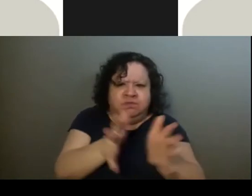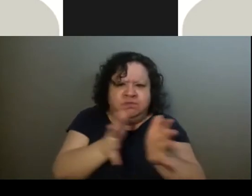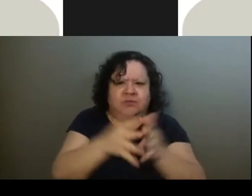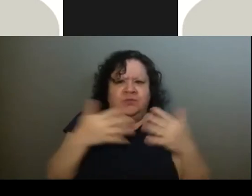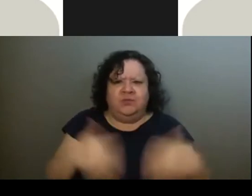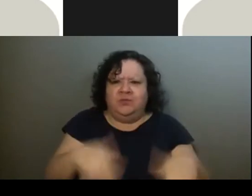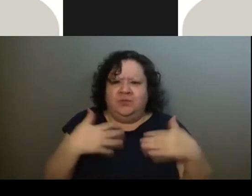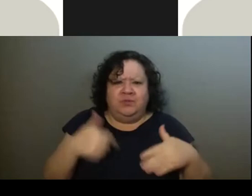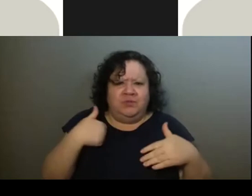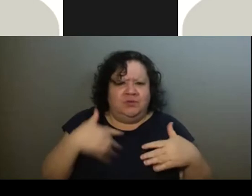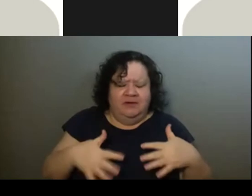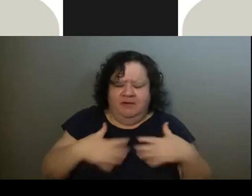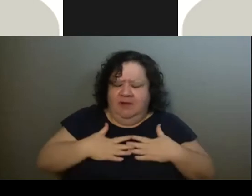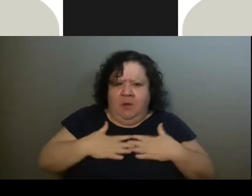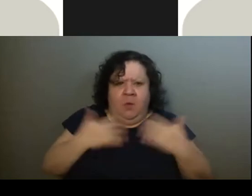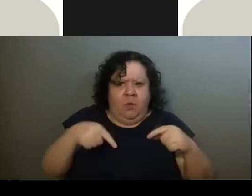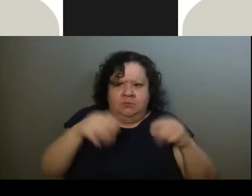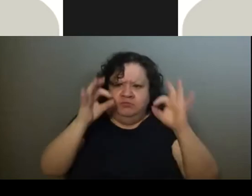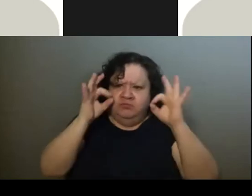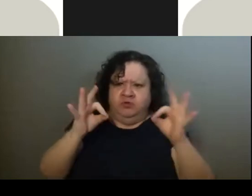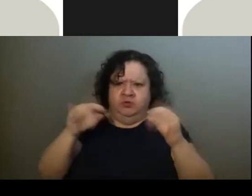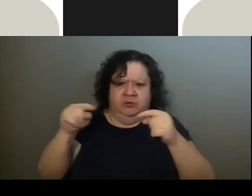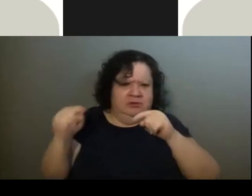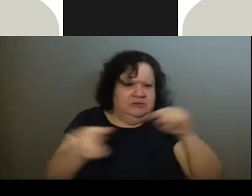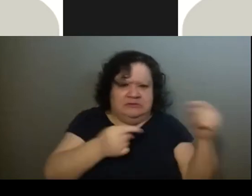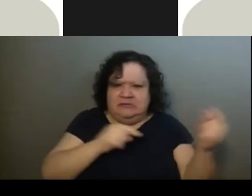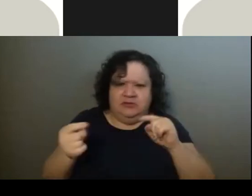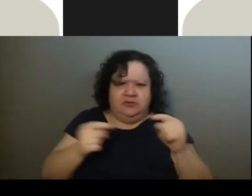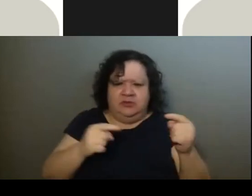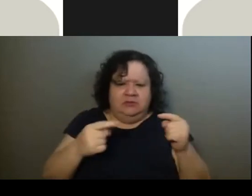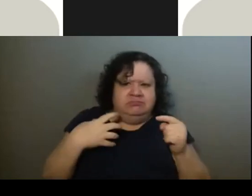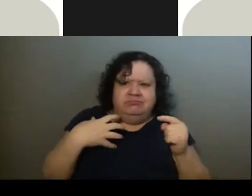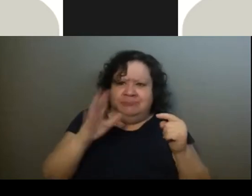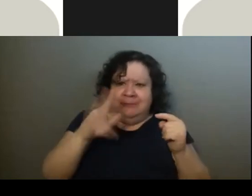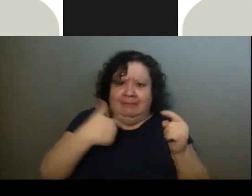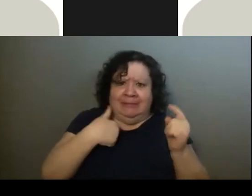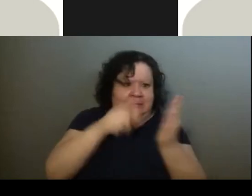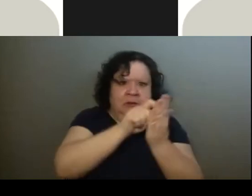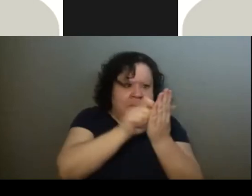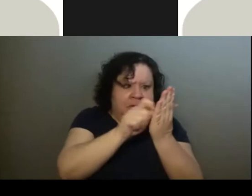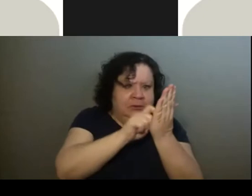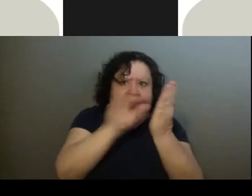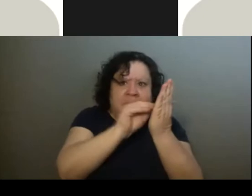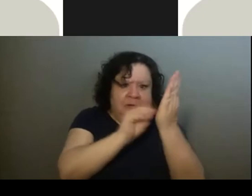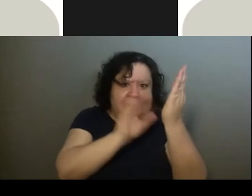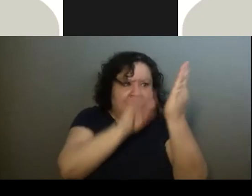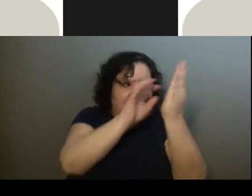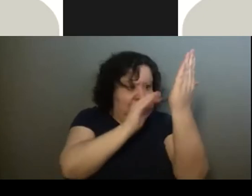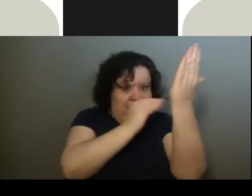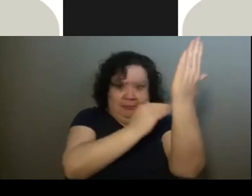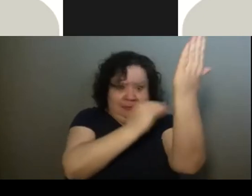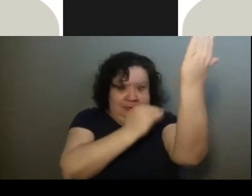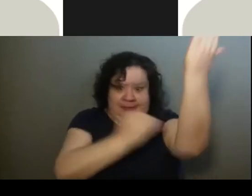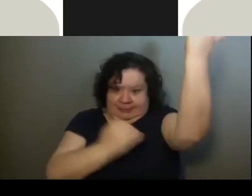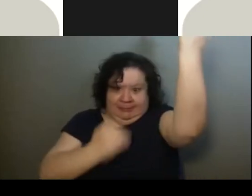myself to take notes of all of the fantastic perspectives provided, but also, you know, key recommendations.